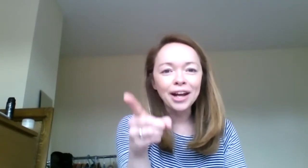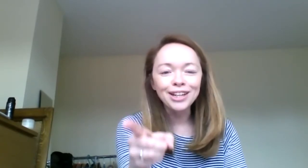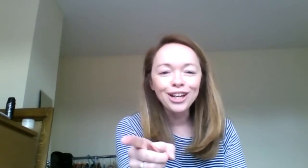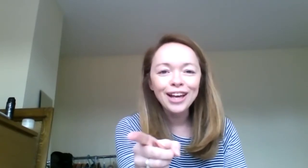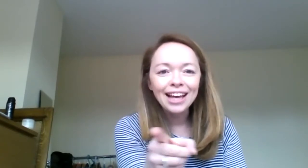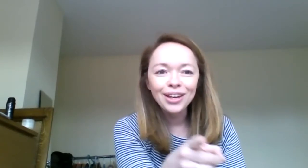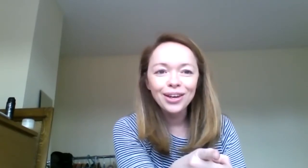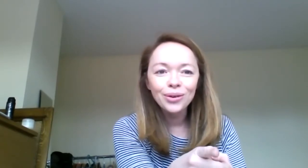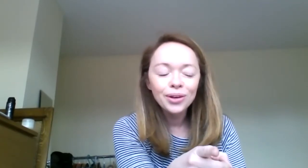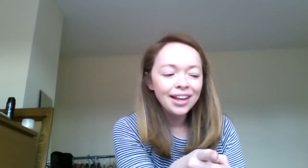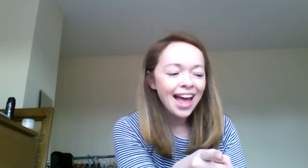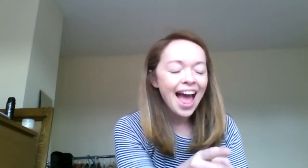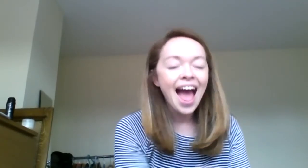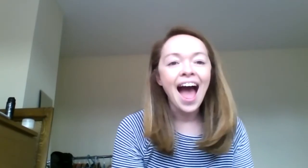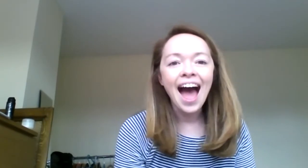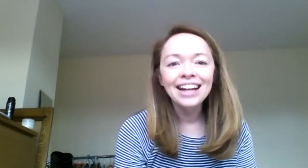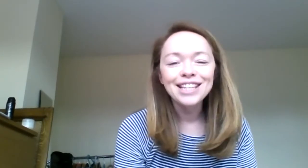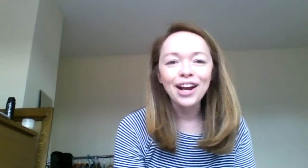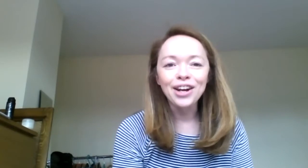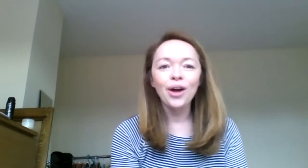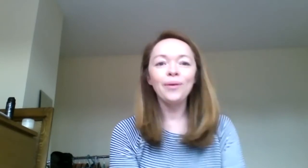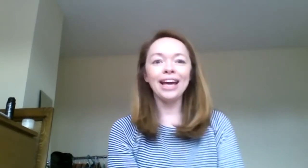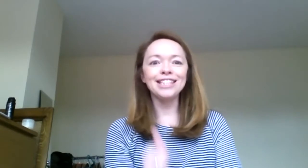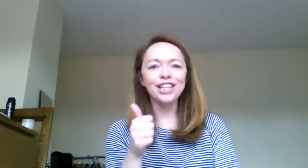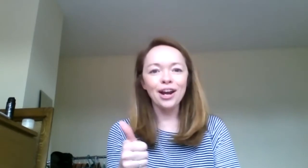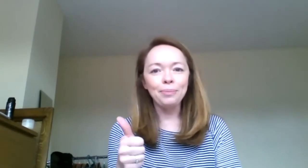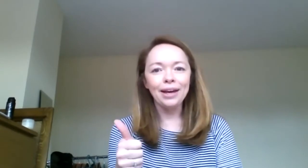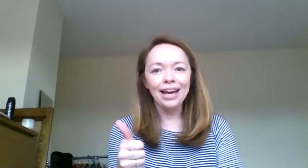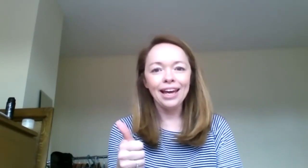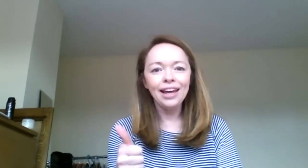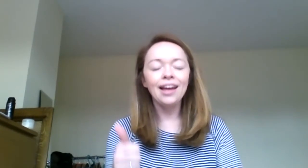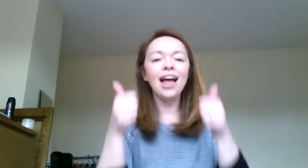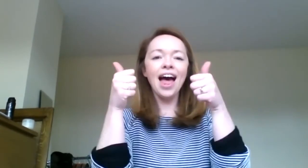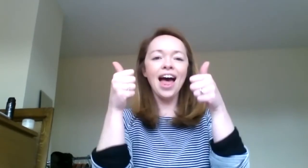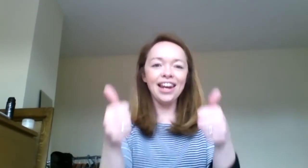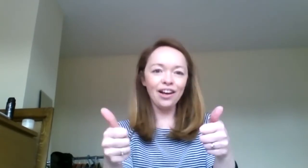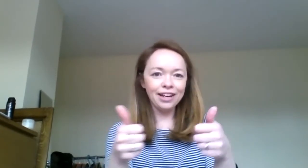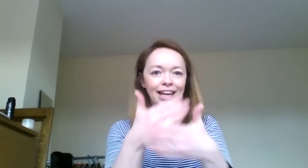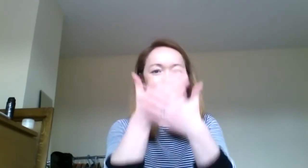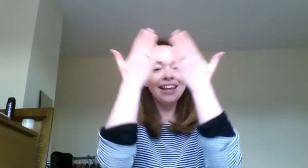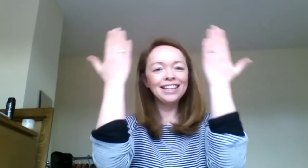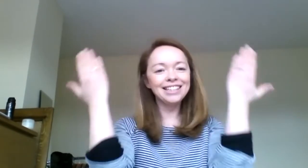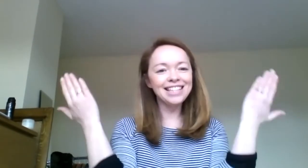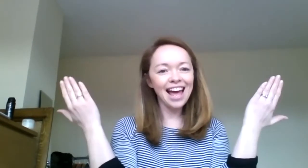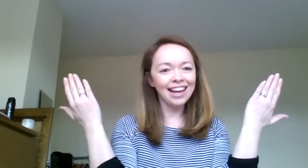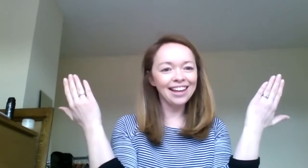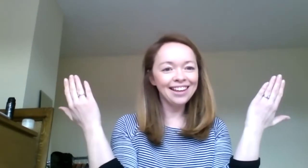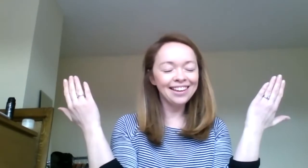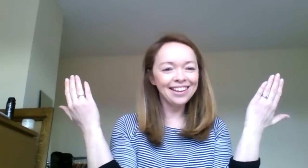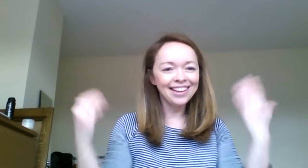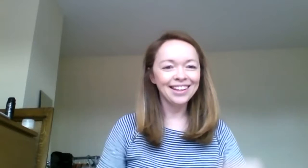Just one look at you, and I know it's gonna be a lovely